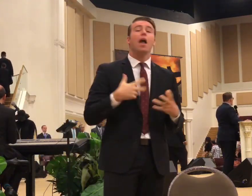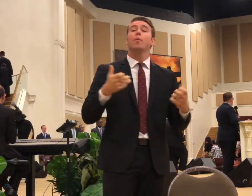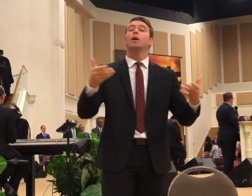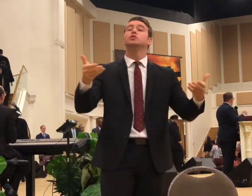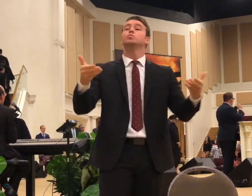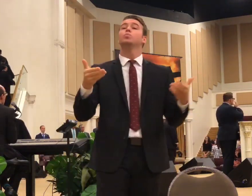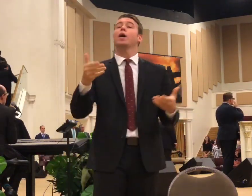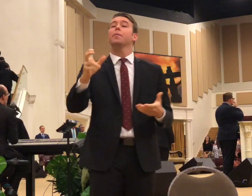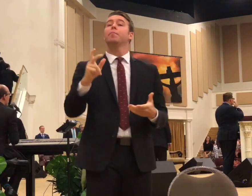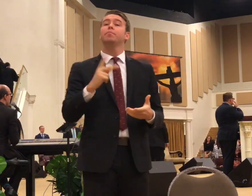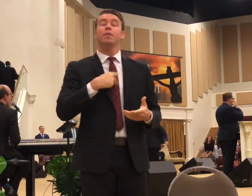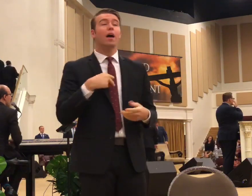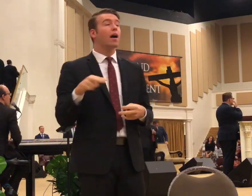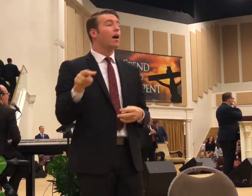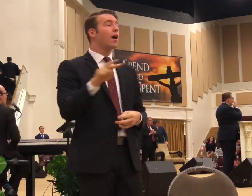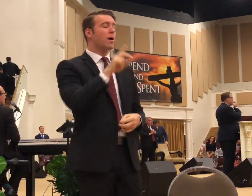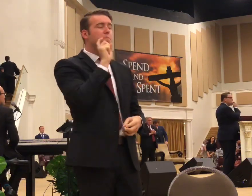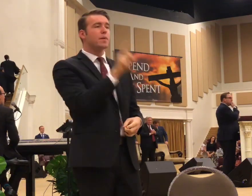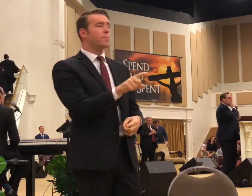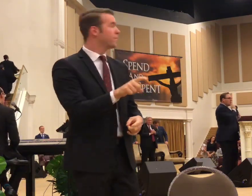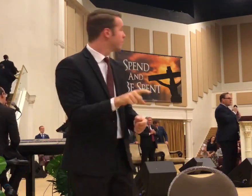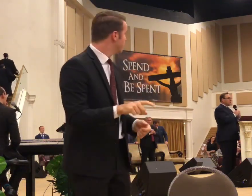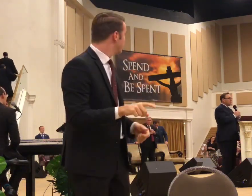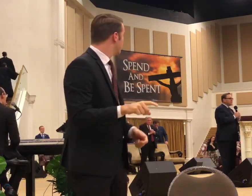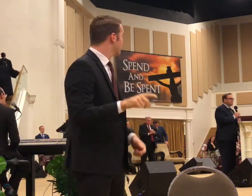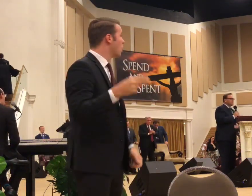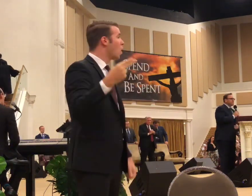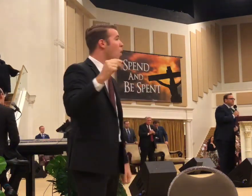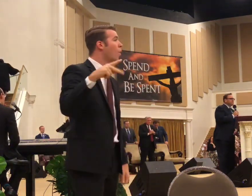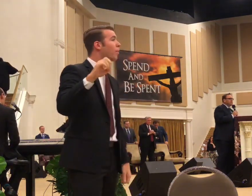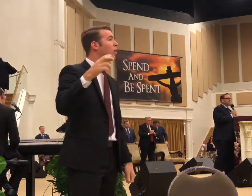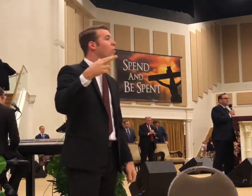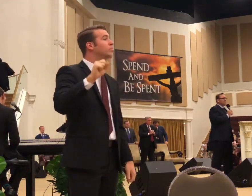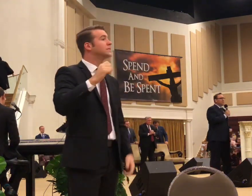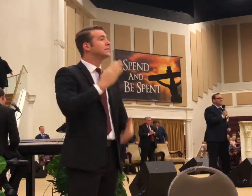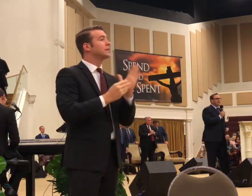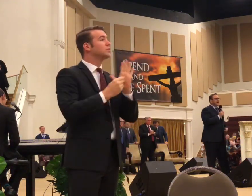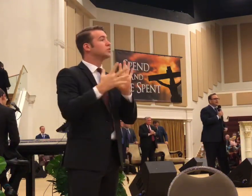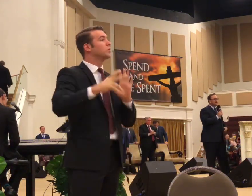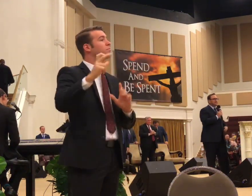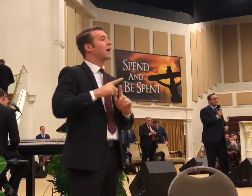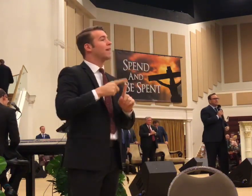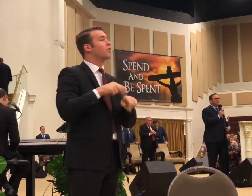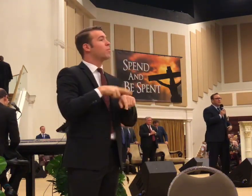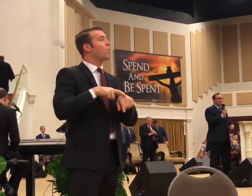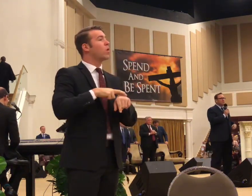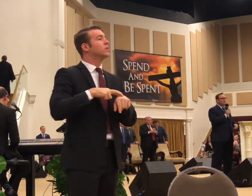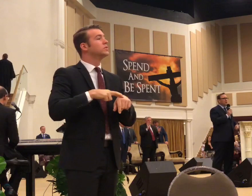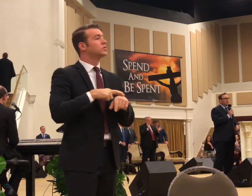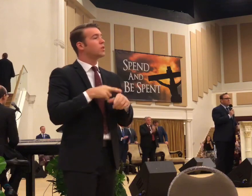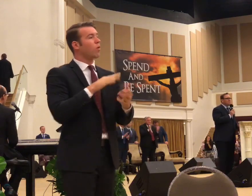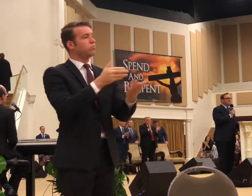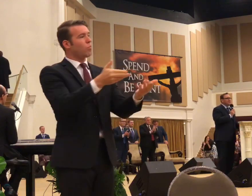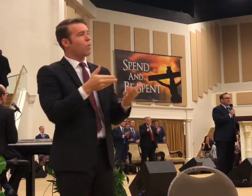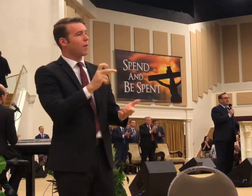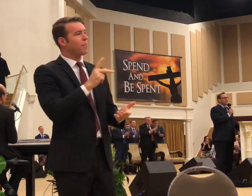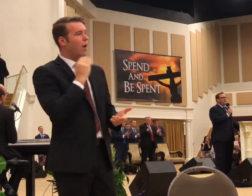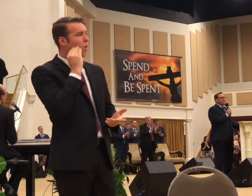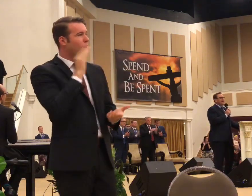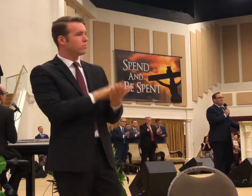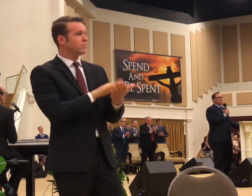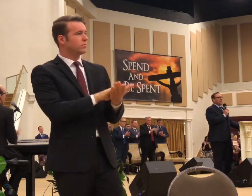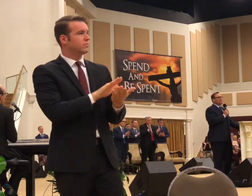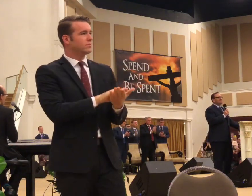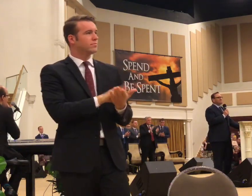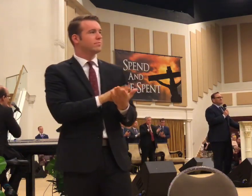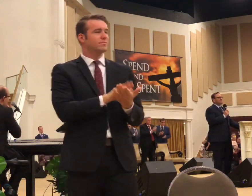Father, welcome back. I look and I see Hope Corps students have returned from Roatan. Let's give them a big welcome home.